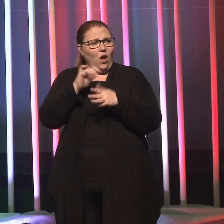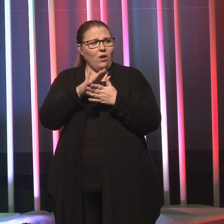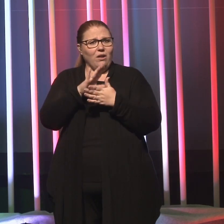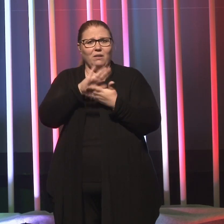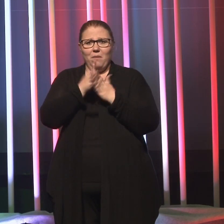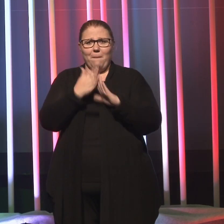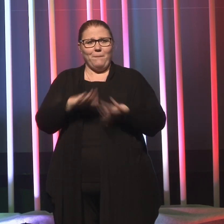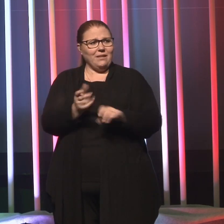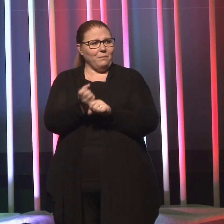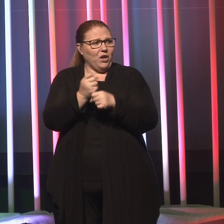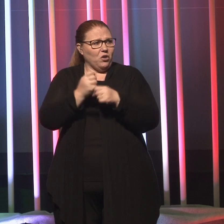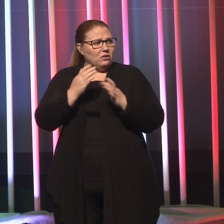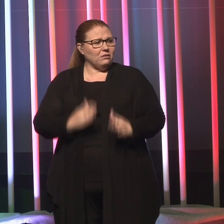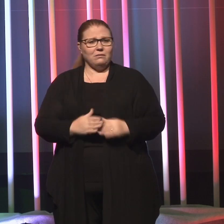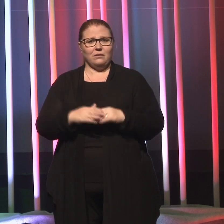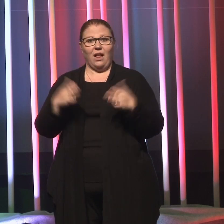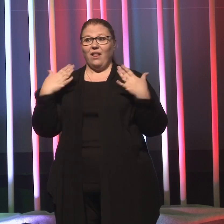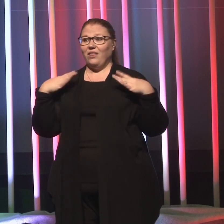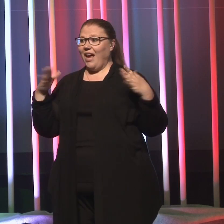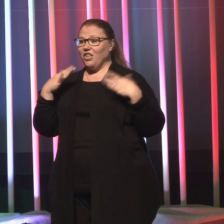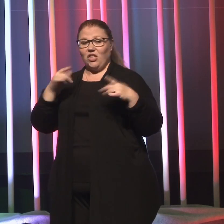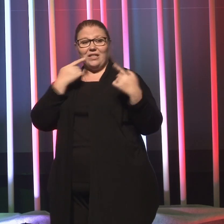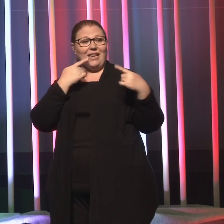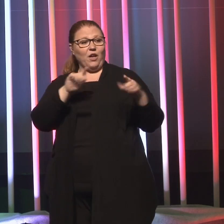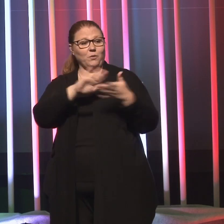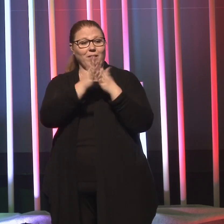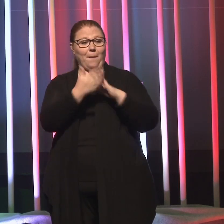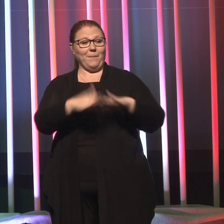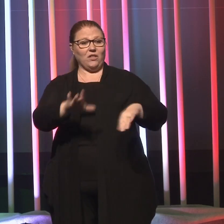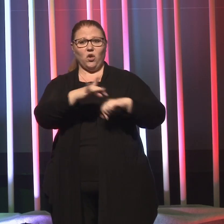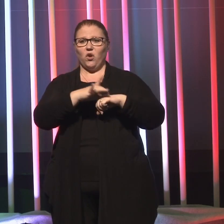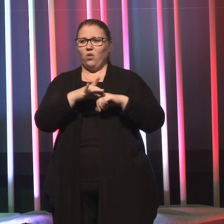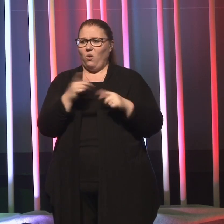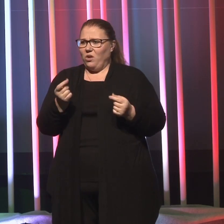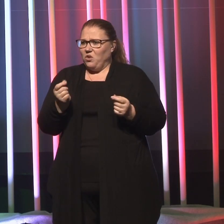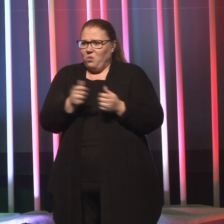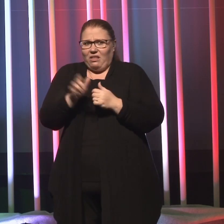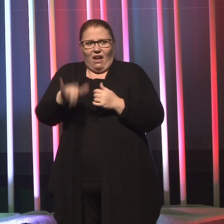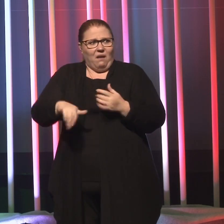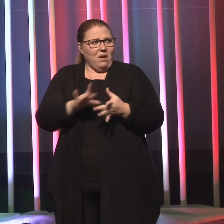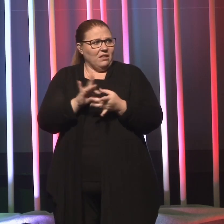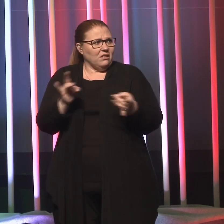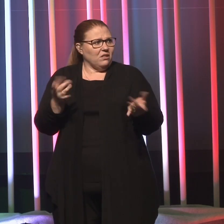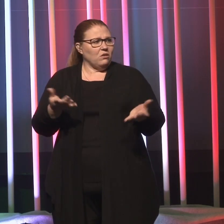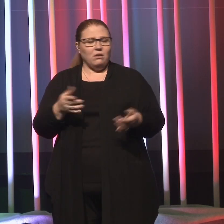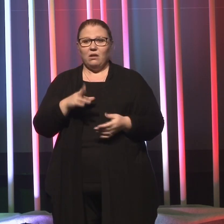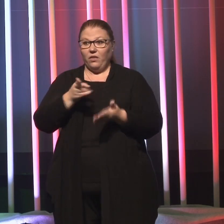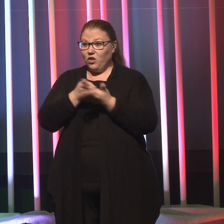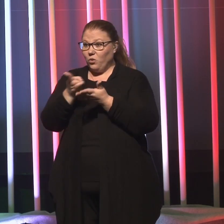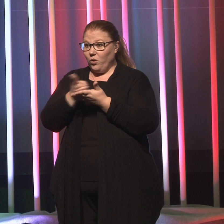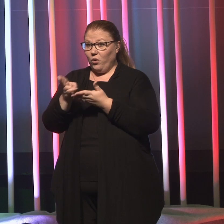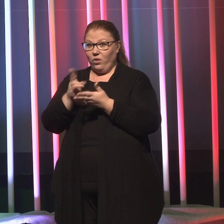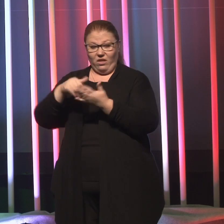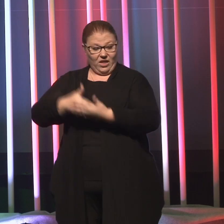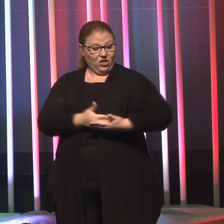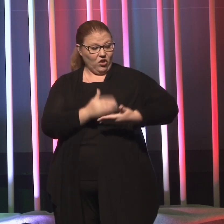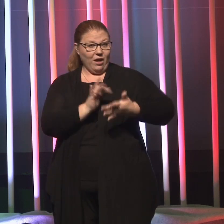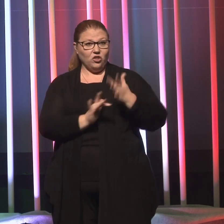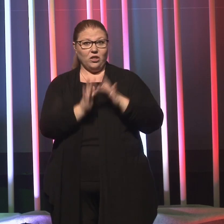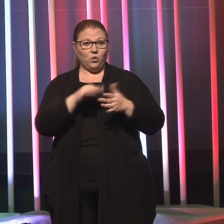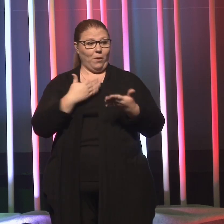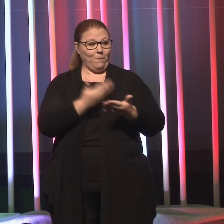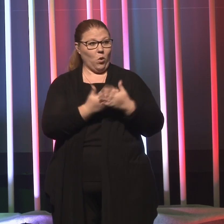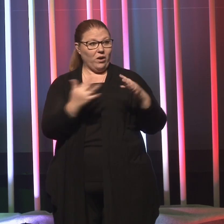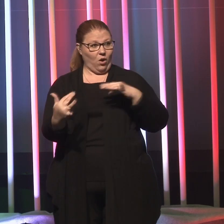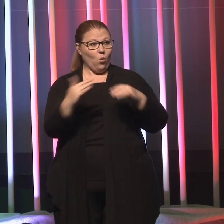peacemakers and the angelic announcement of peace on earth? What do we do with that? Well, the truth is, this child Jesus was born into a